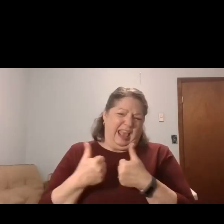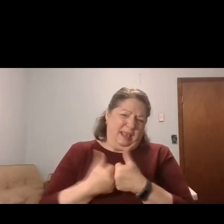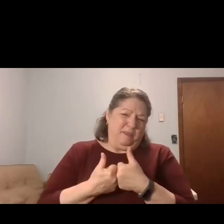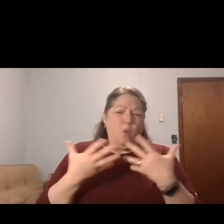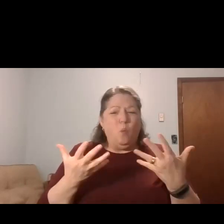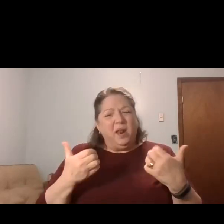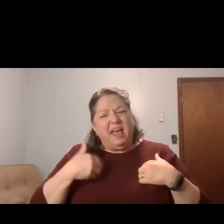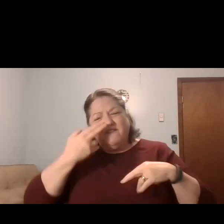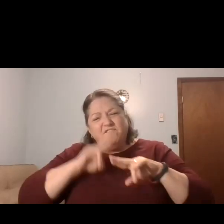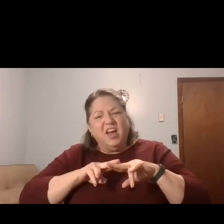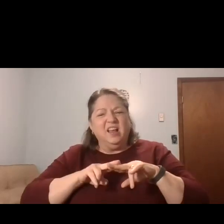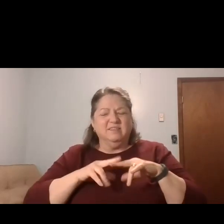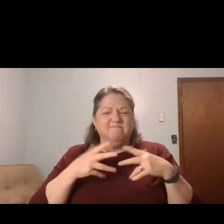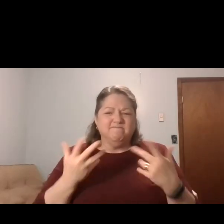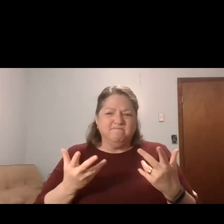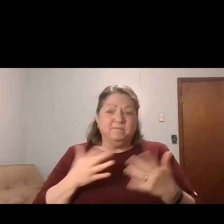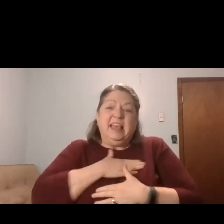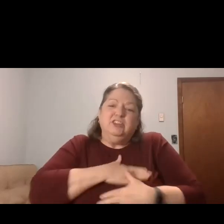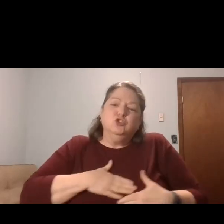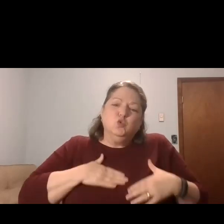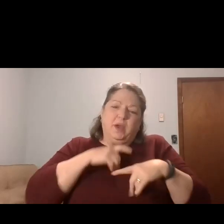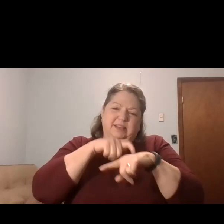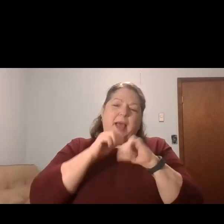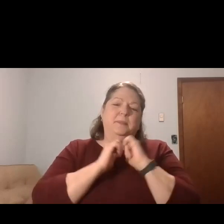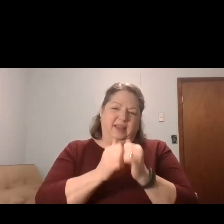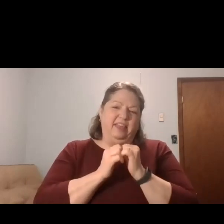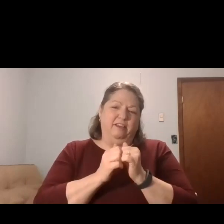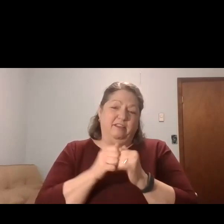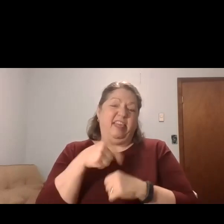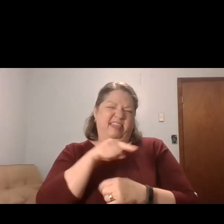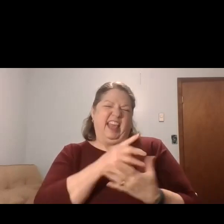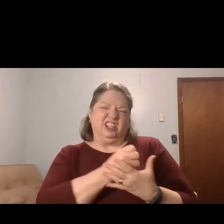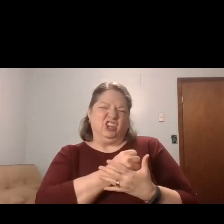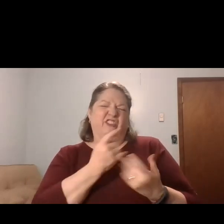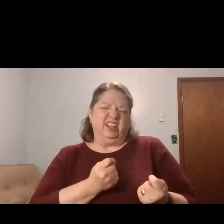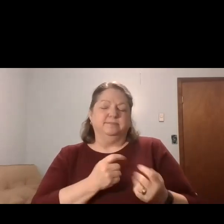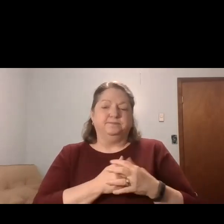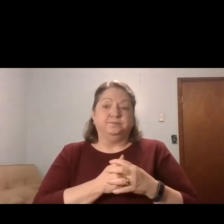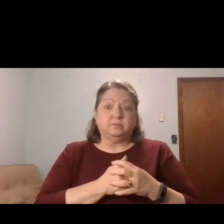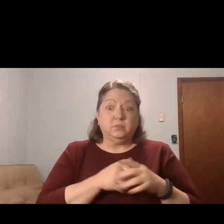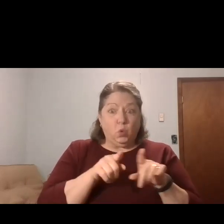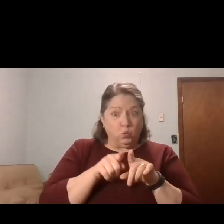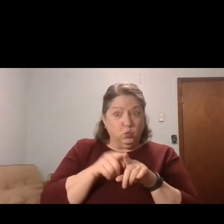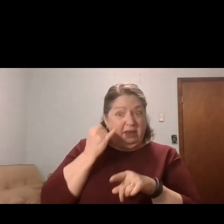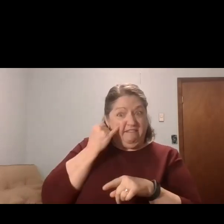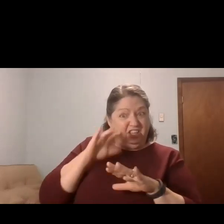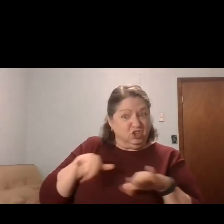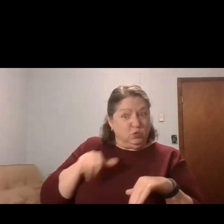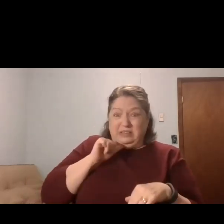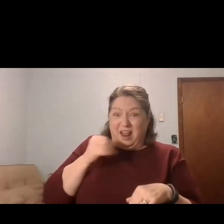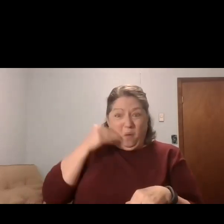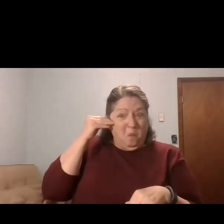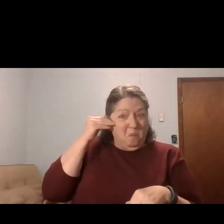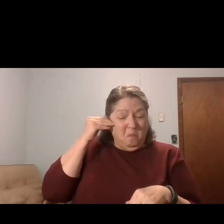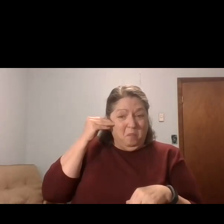time. Reward them and enjoy your time with them. They deserve it. I also wanted to say, if your children are not home, you can give